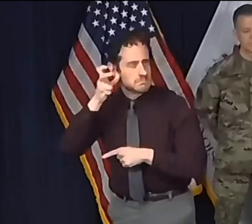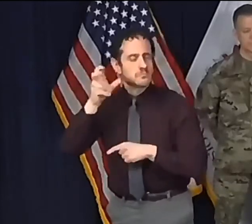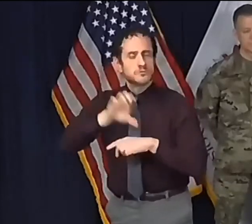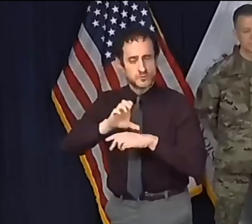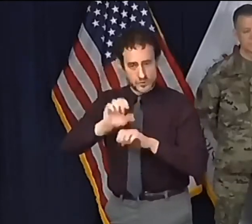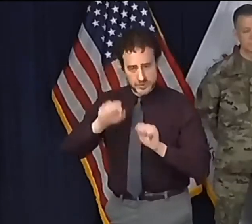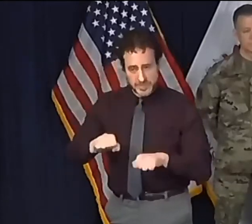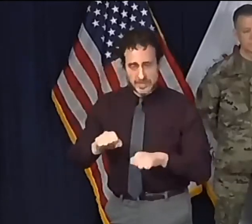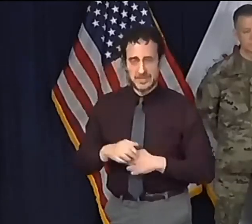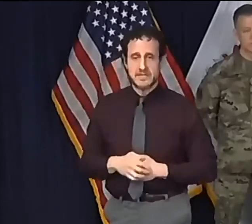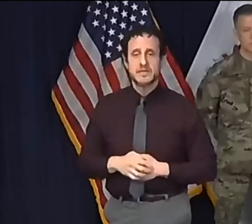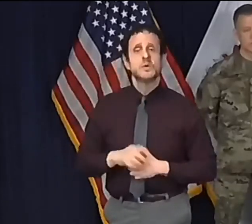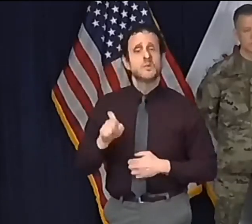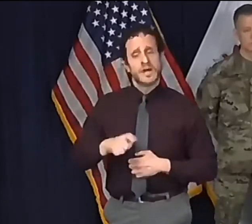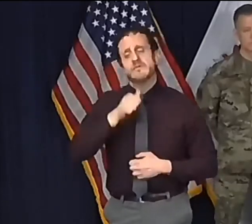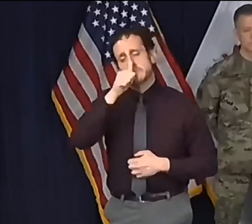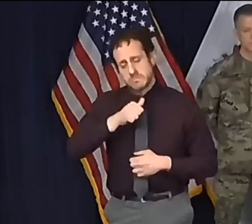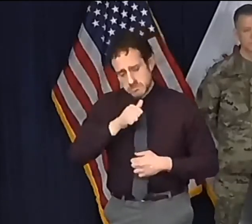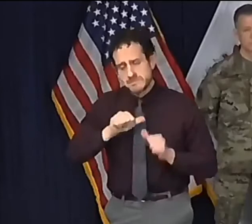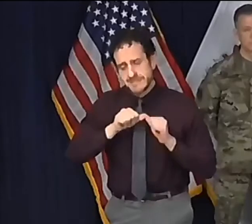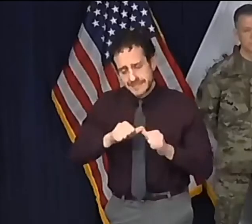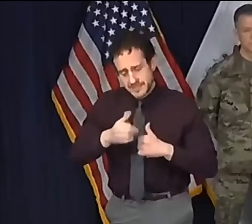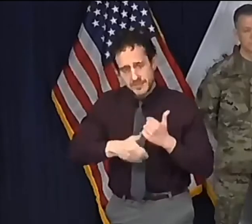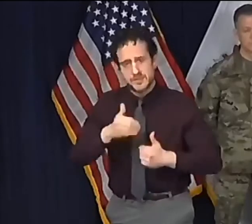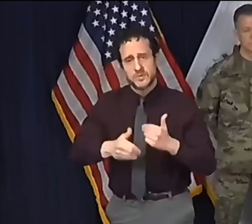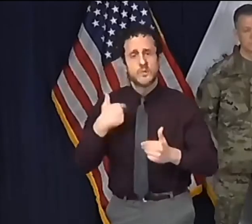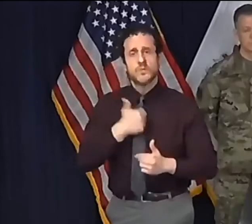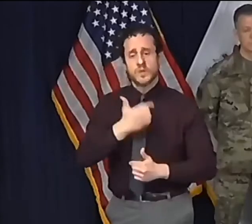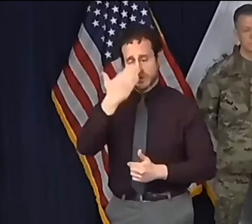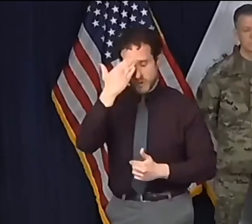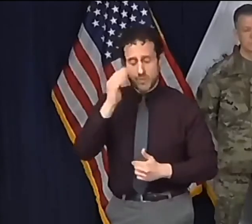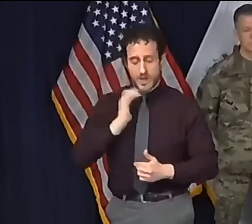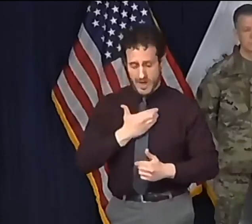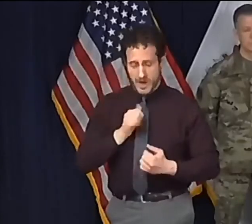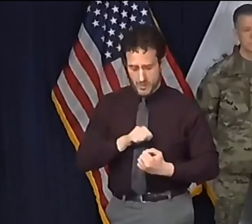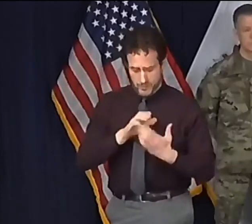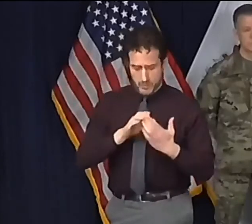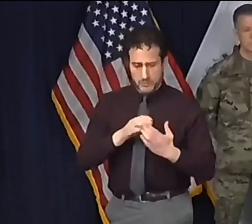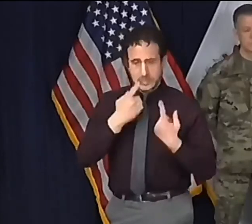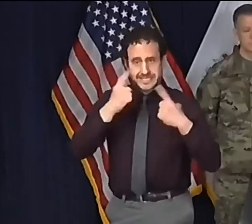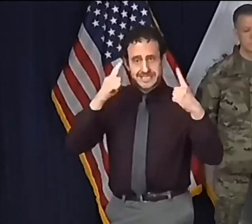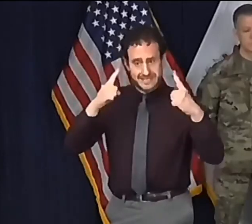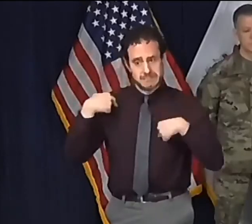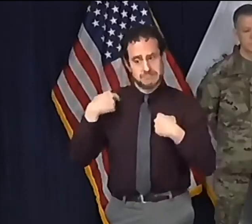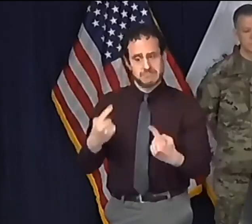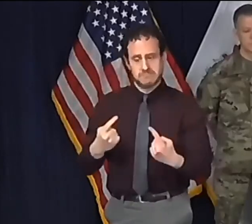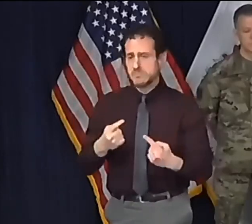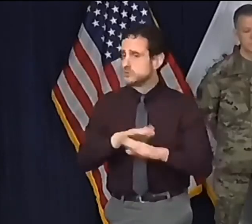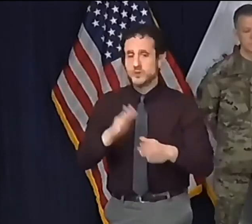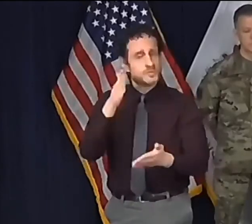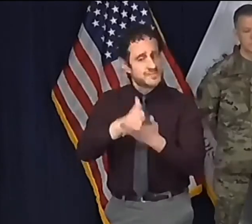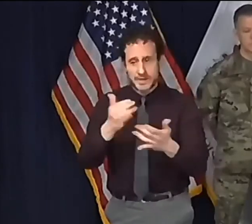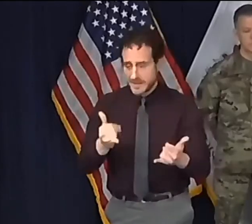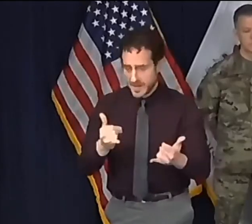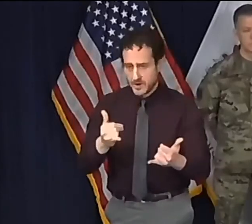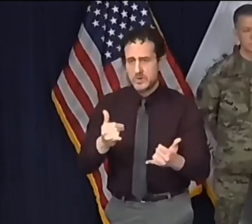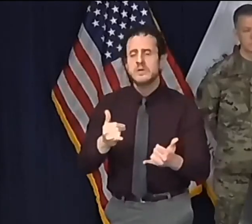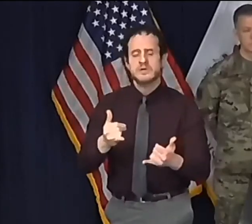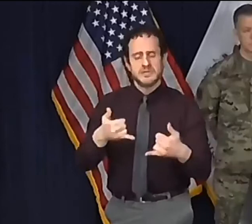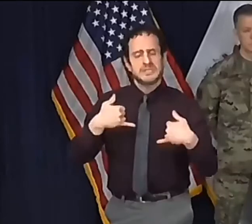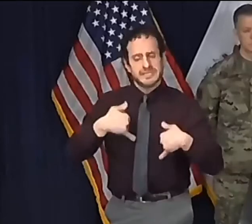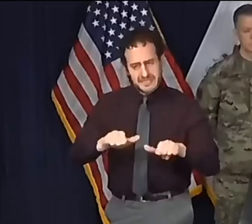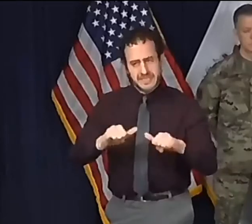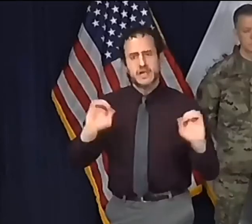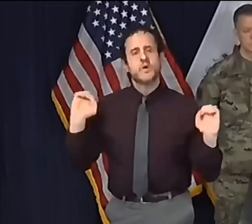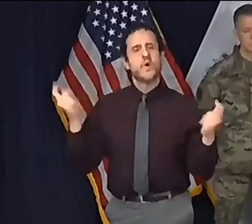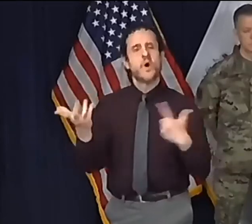finish its work. We know the strategies that we've employed are working. Let's not stop now. Let's be all in, Illinois. We're